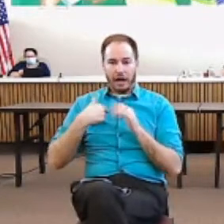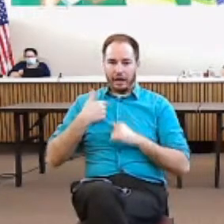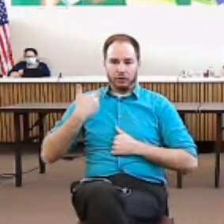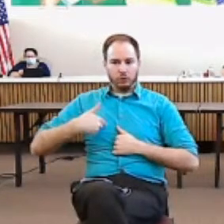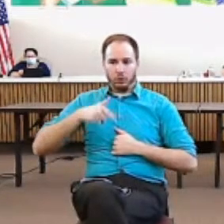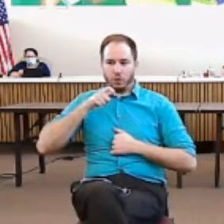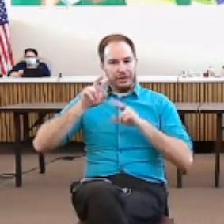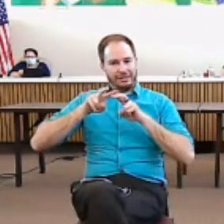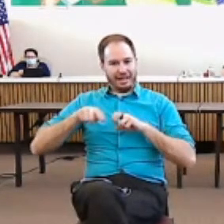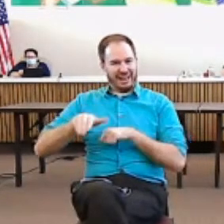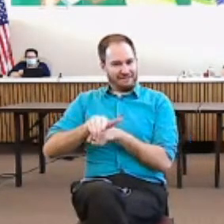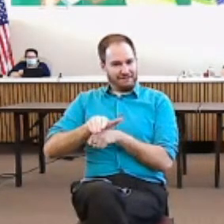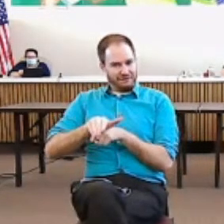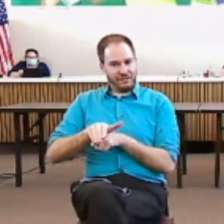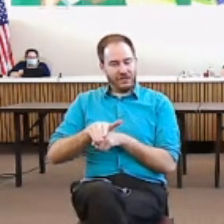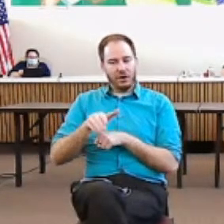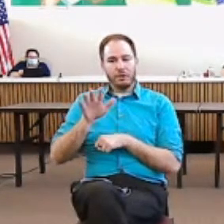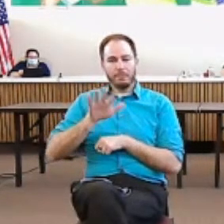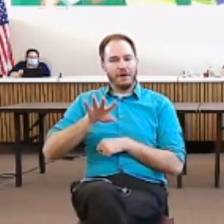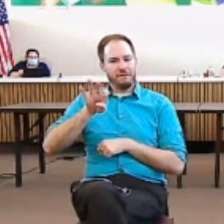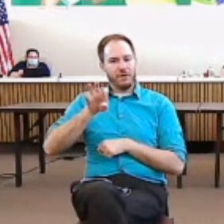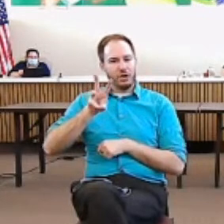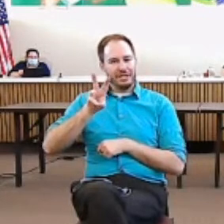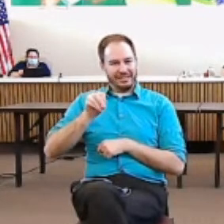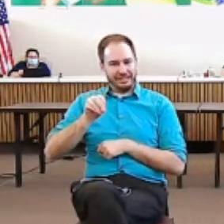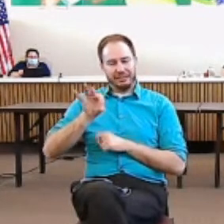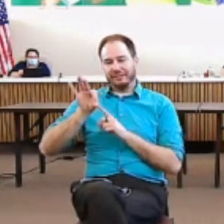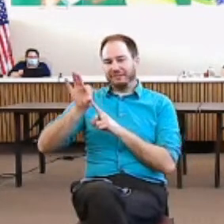this afternoon, but it's about 460 feet.